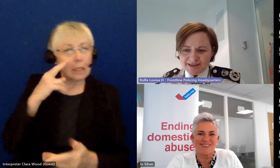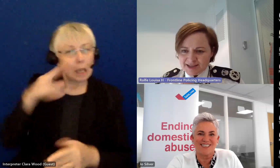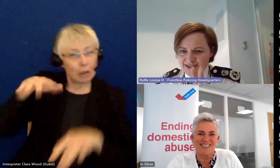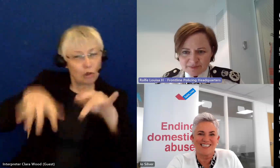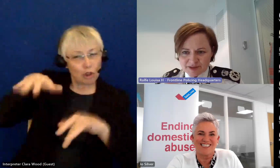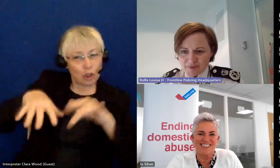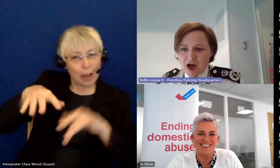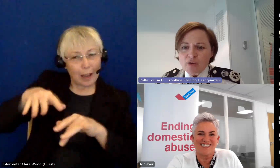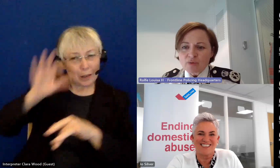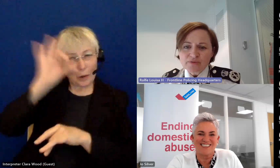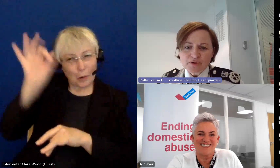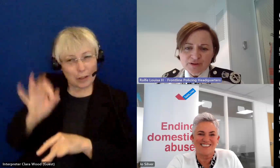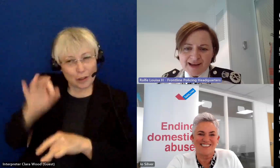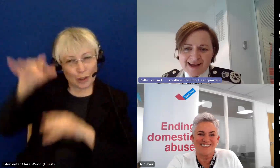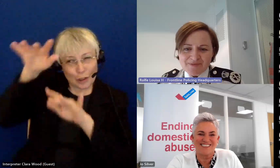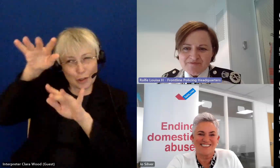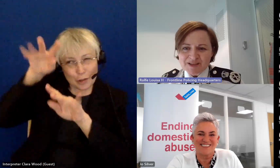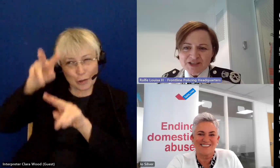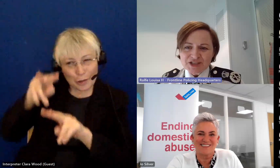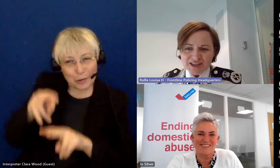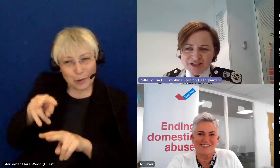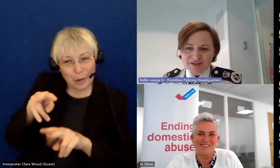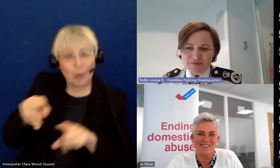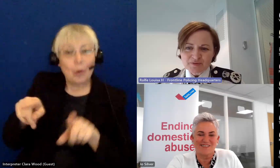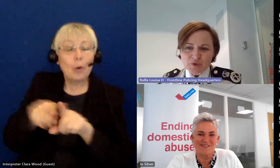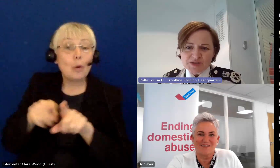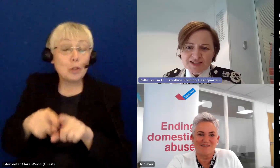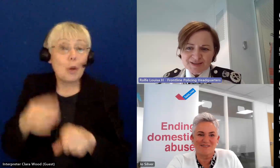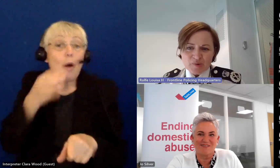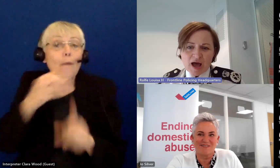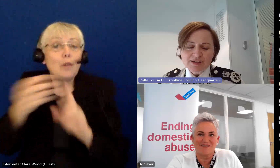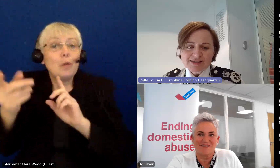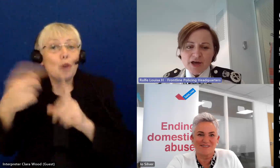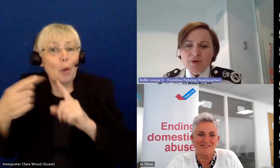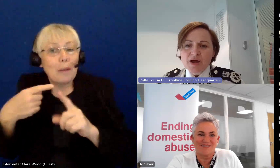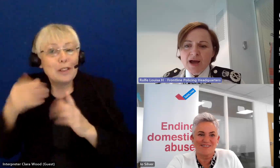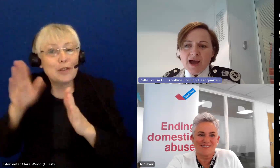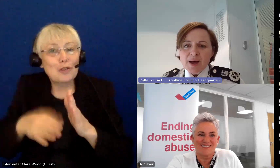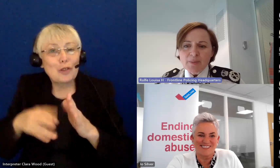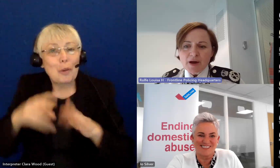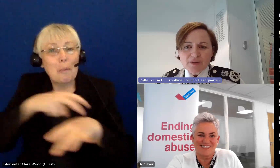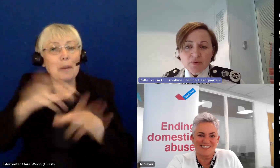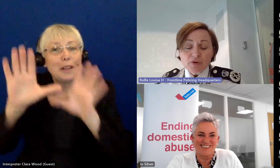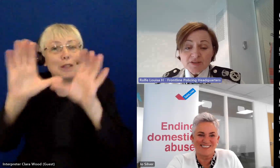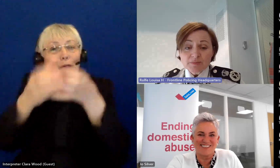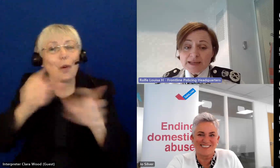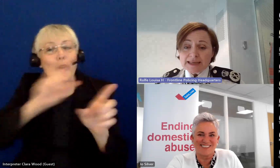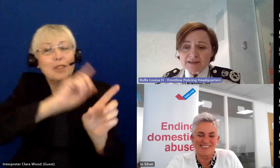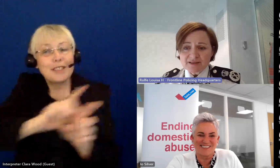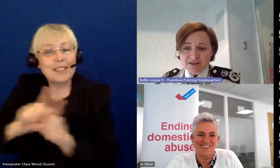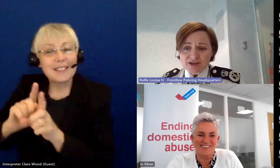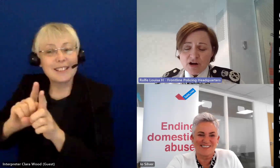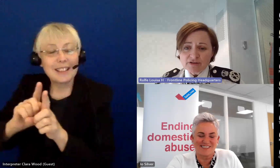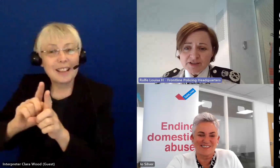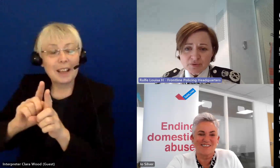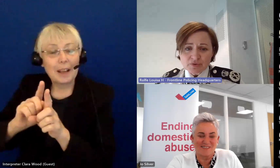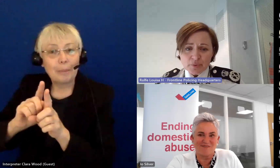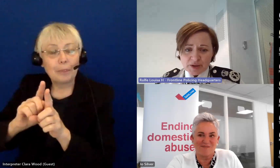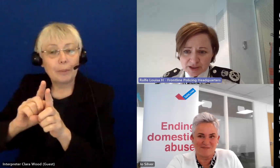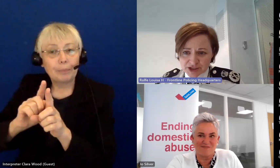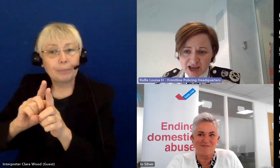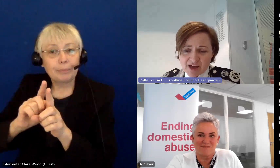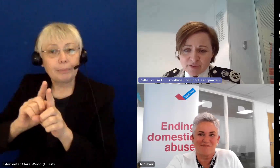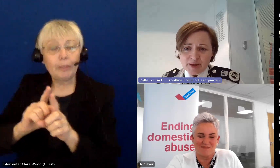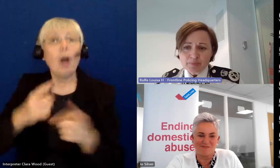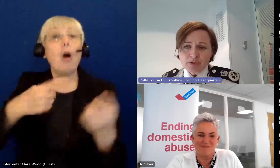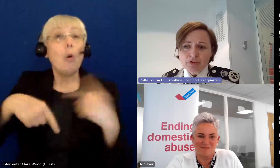And I can see some helpful interjections from forces as well. So I think we've got some links to the Dara tool that